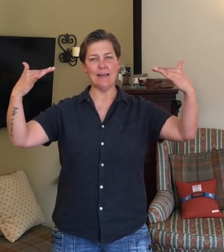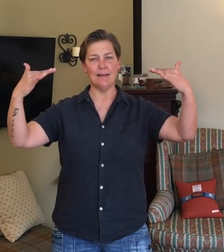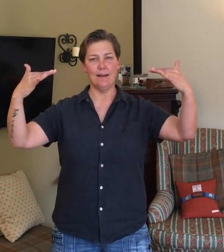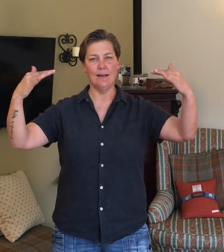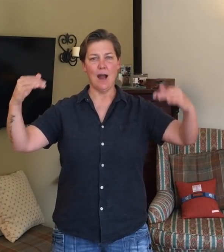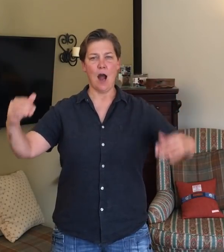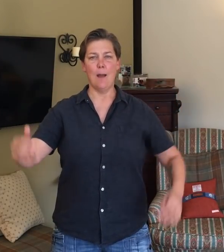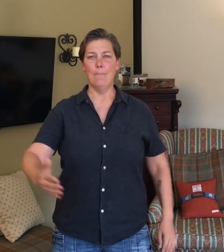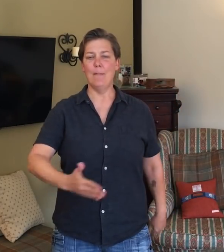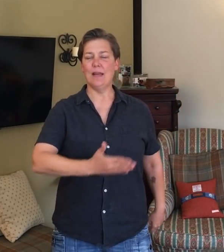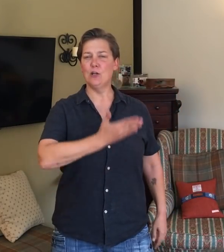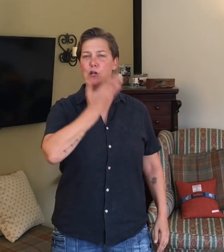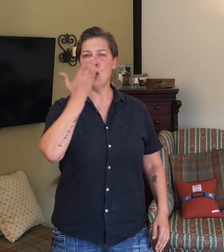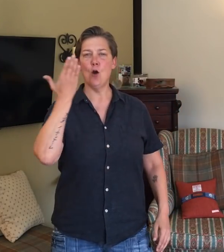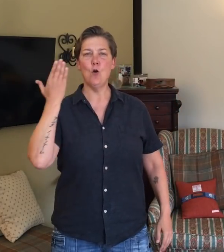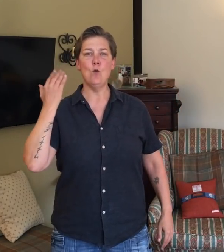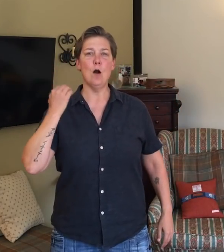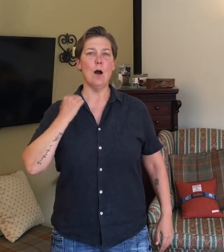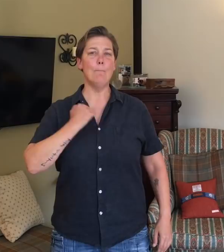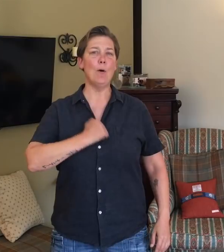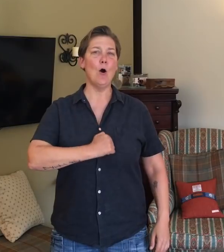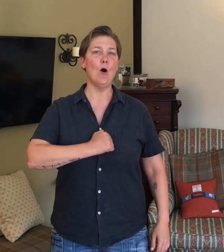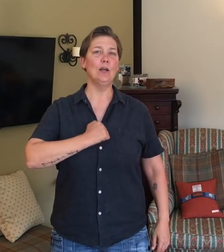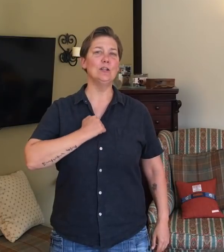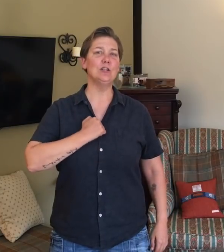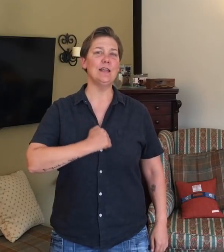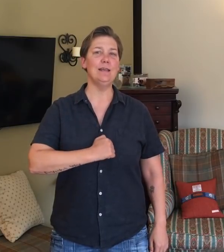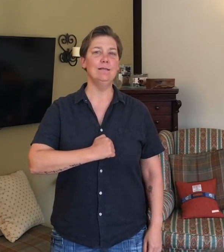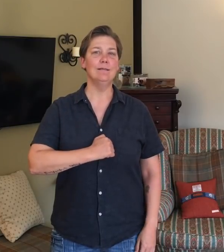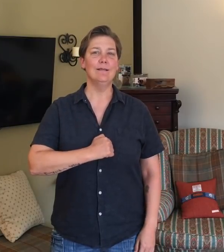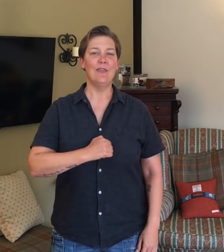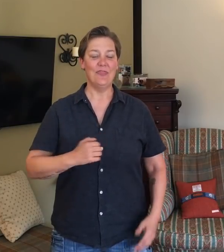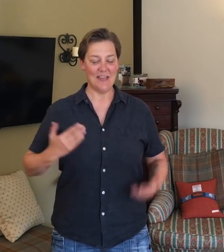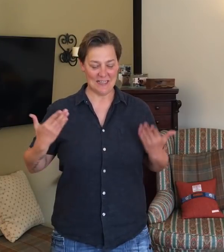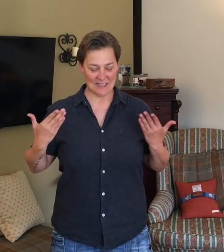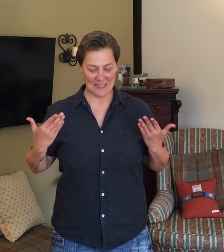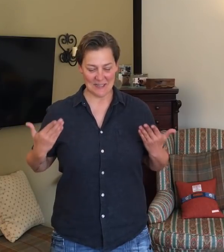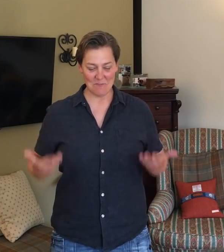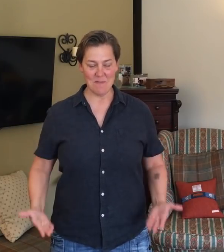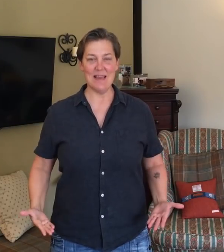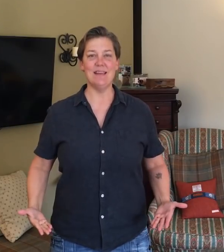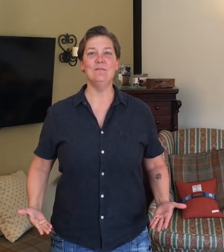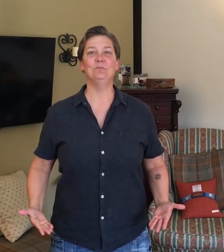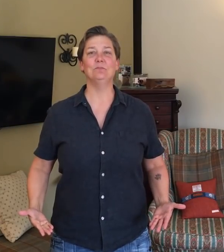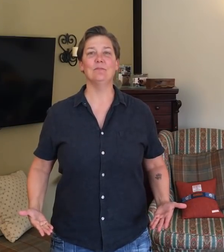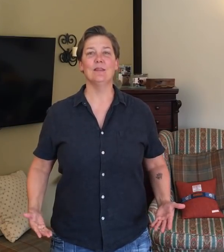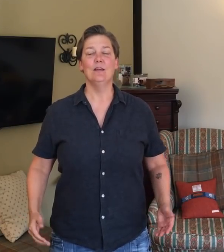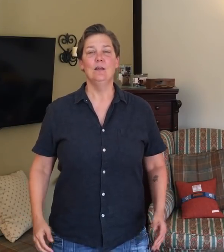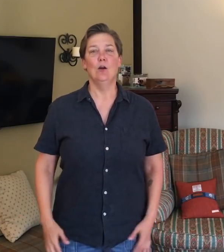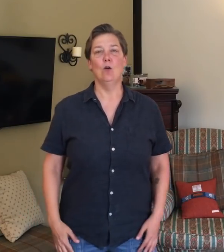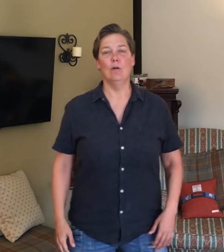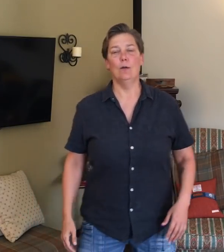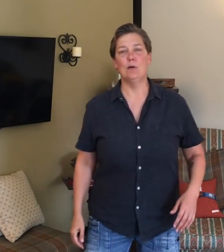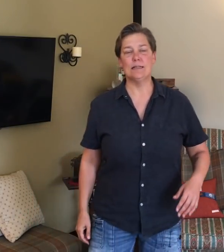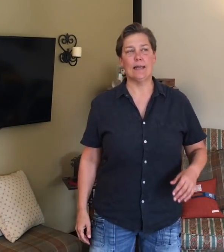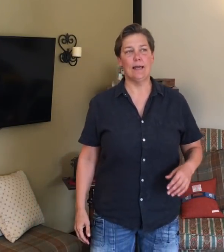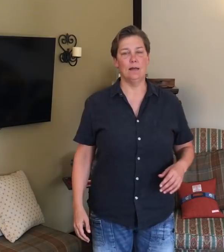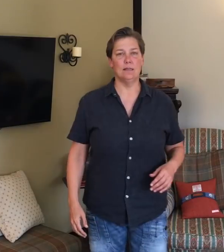seen. I make no apology. This is me. All right, once again, nice and